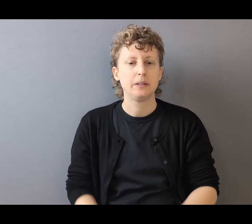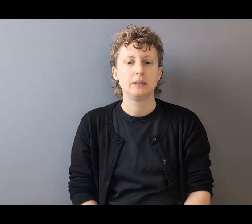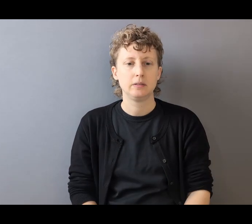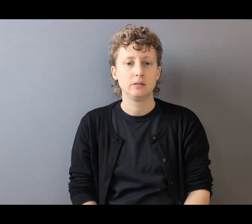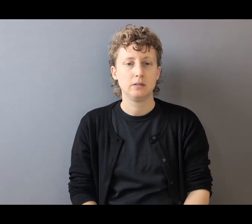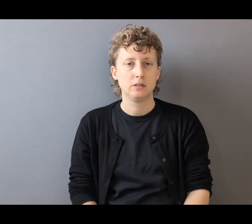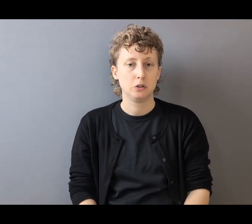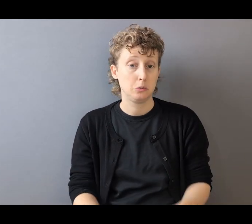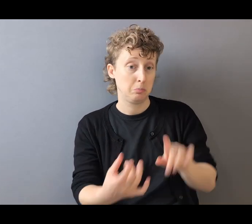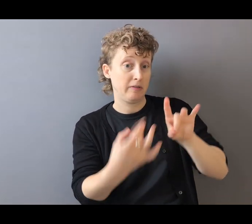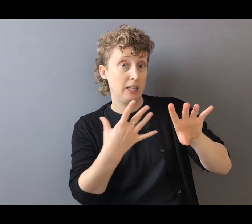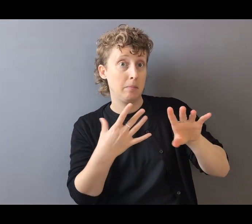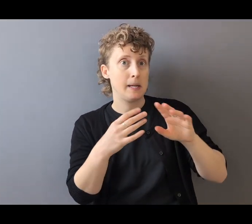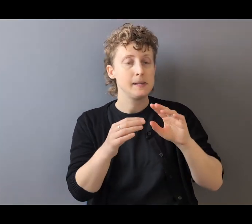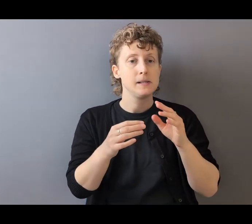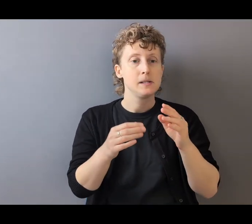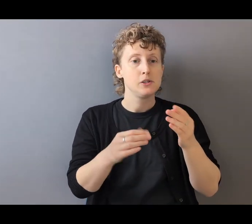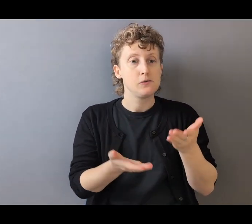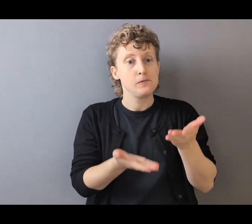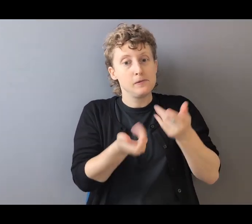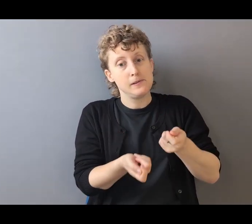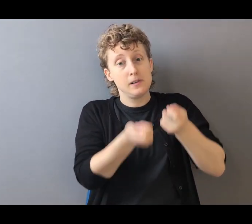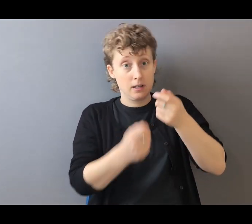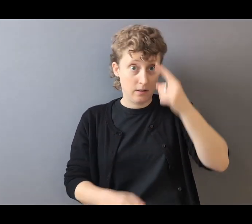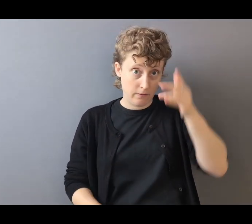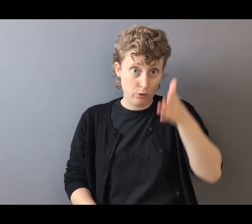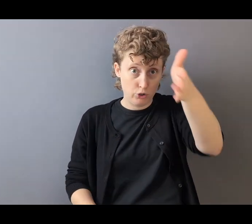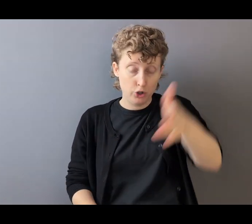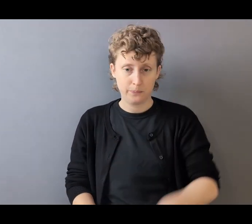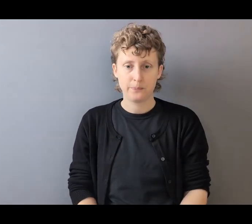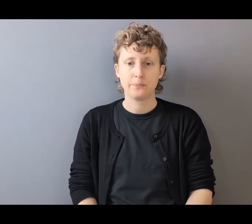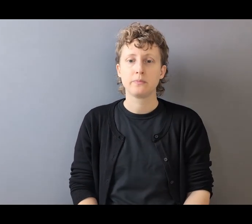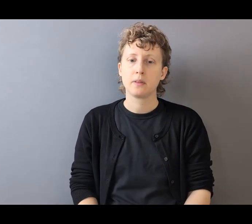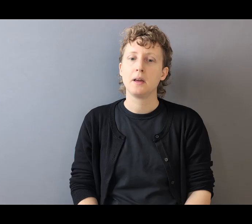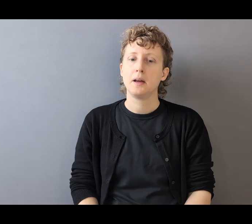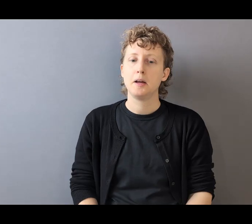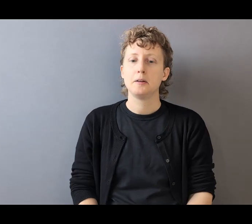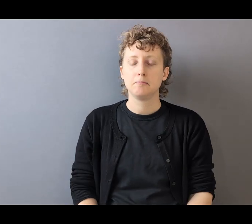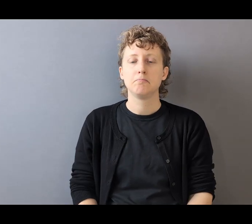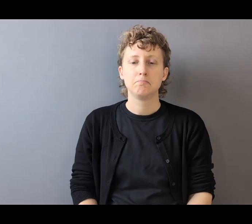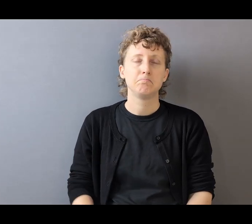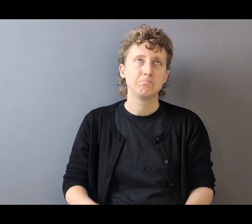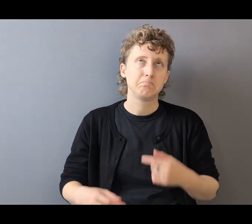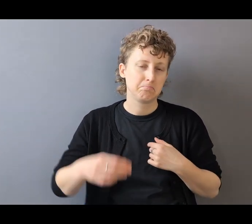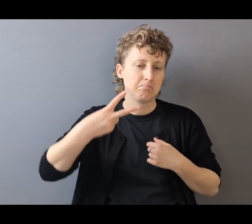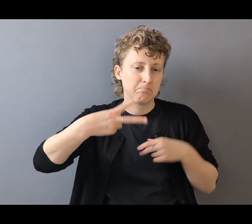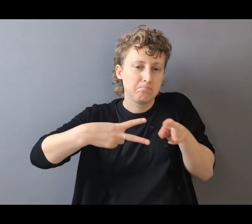constructive feedback or ideas for the future? Well, I have two stuffs.